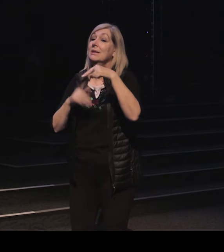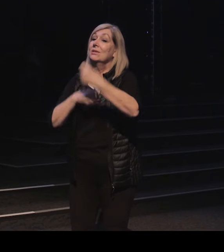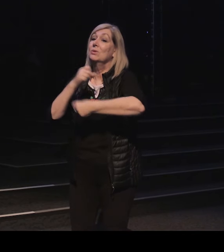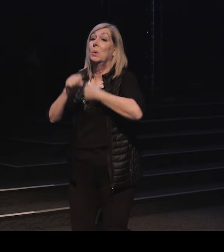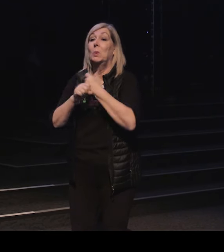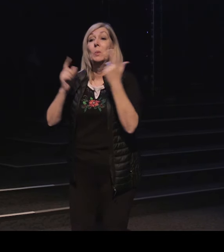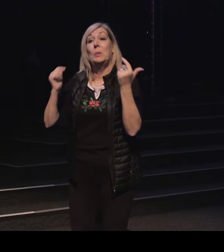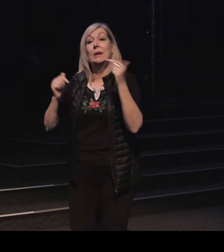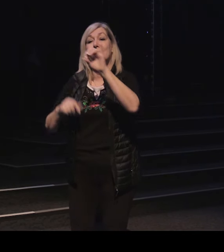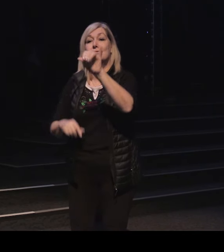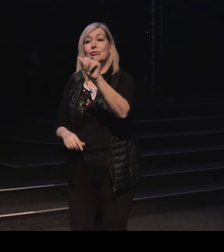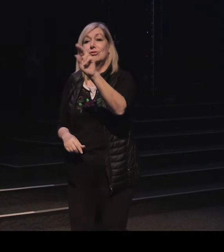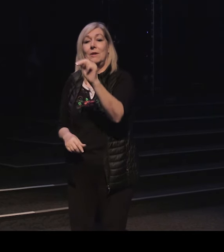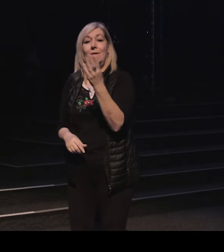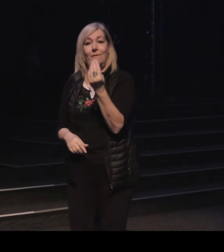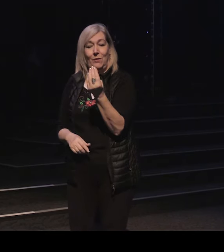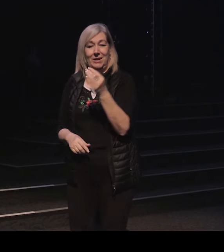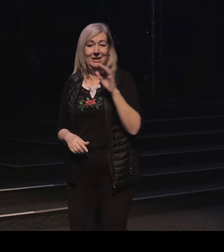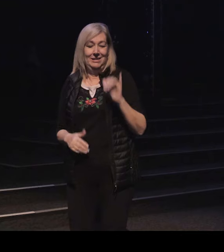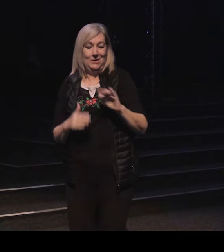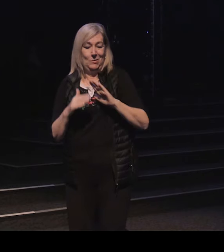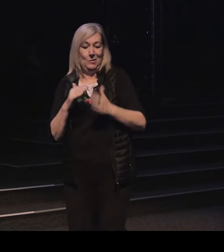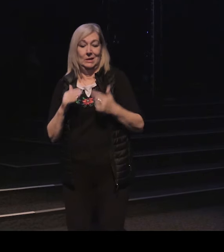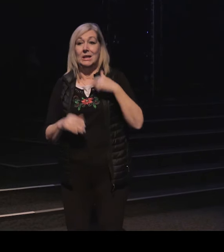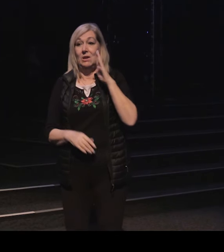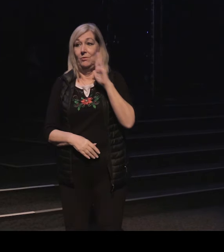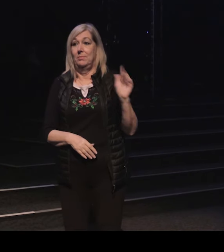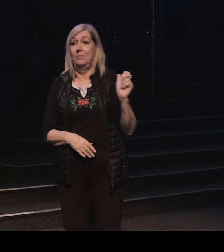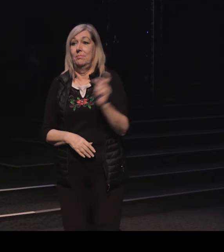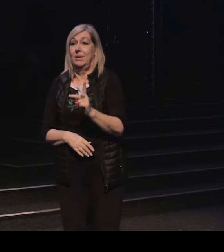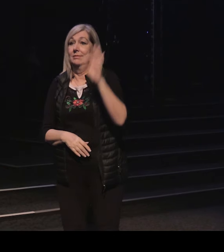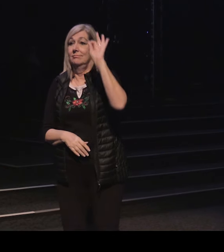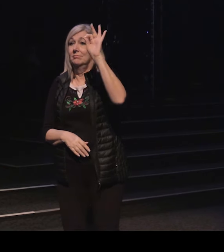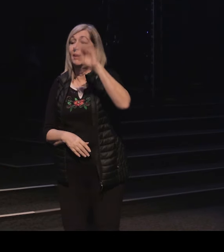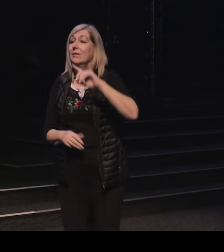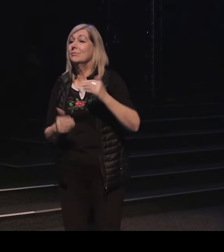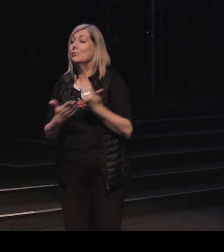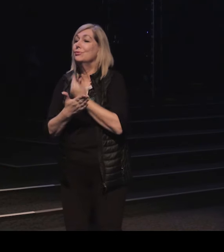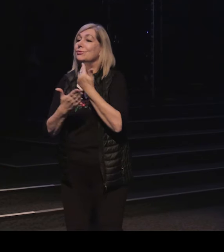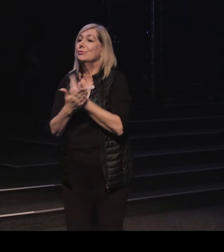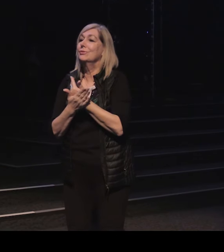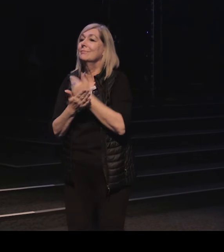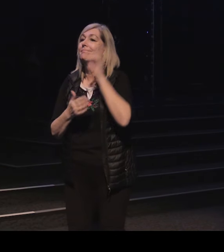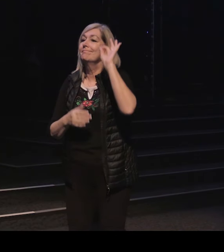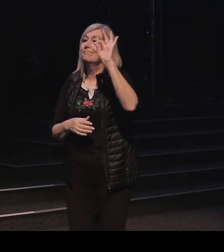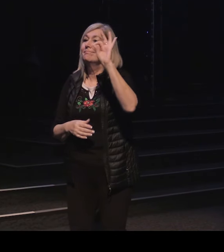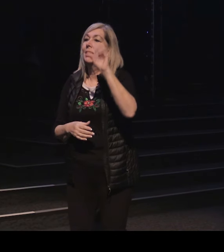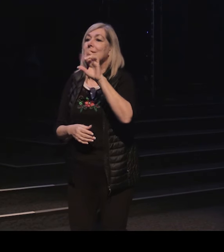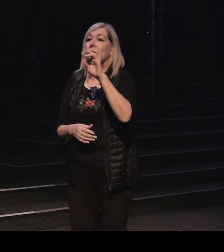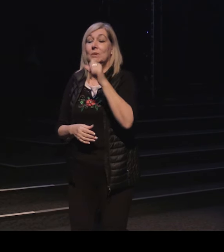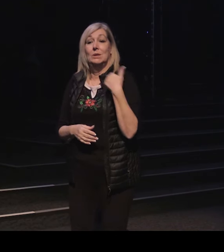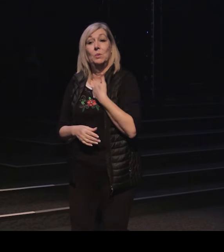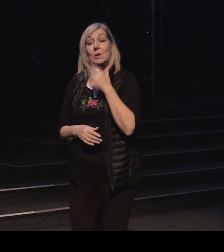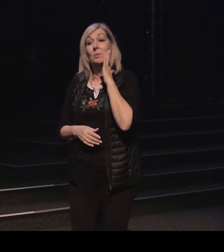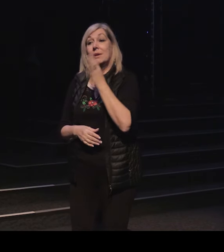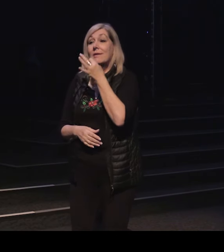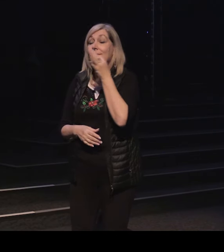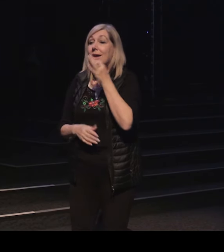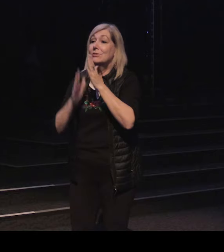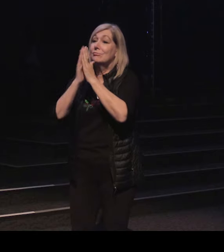January the 14th, that weekend. I'll be back in the pulpit beginning a new series, and we'll fast and pray for 21